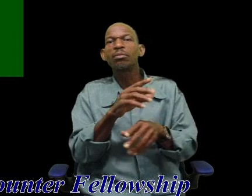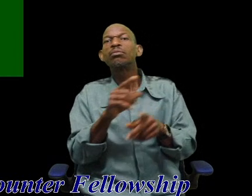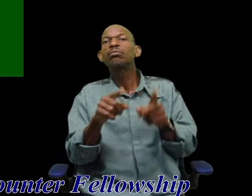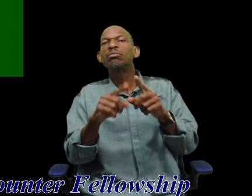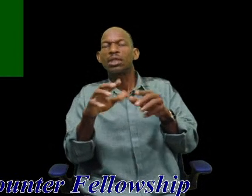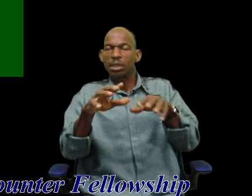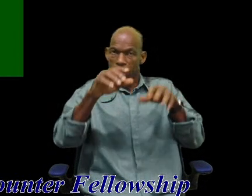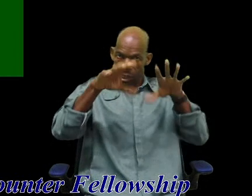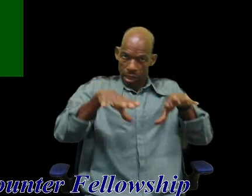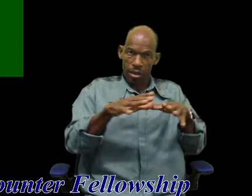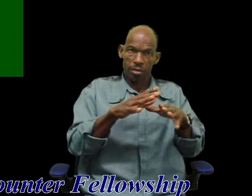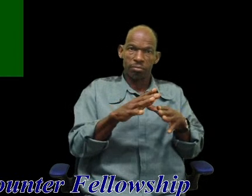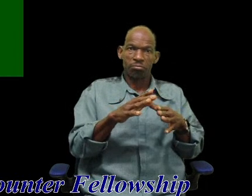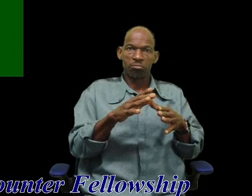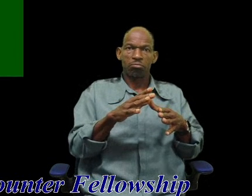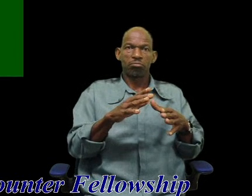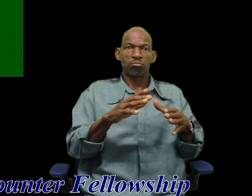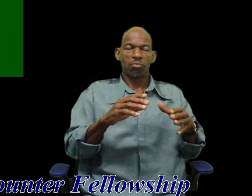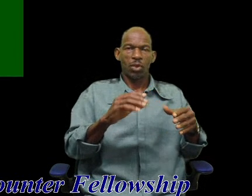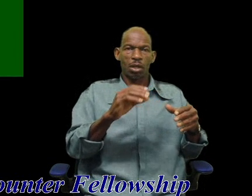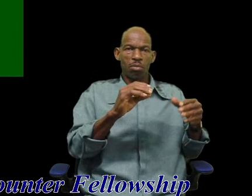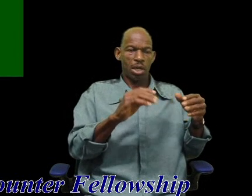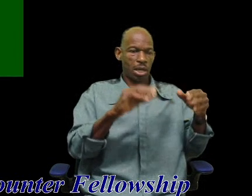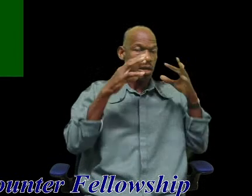could be something like a church.